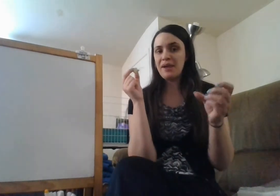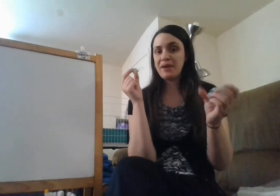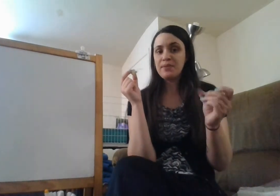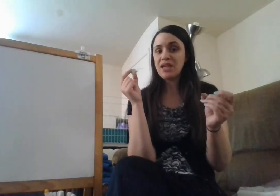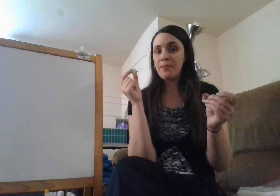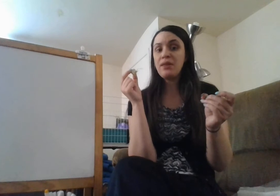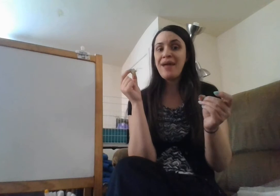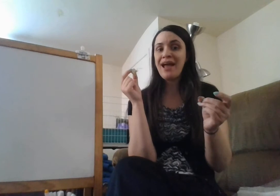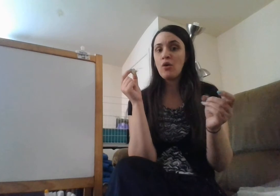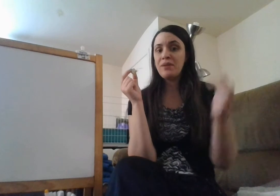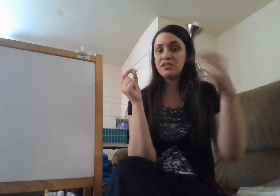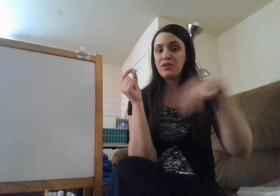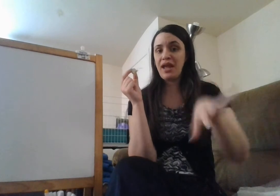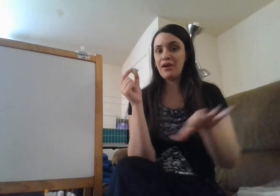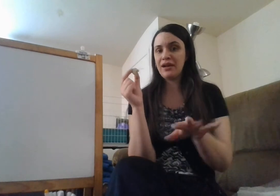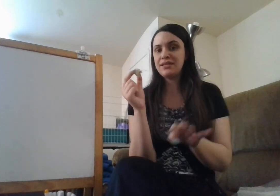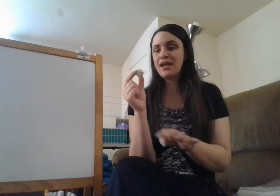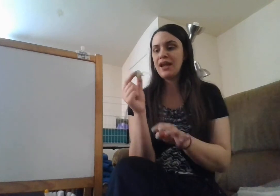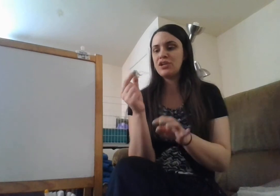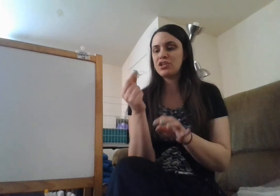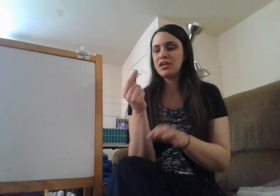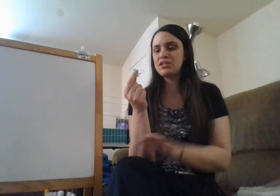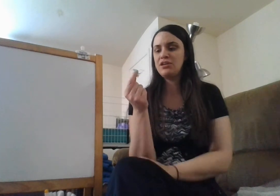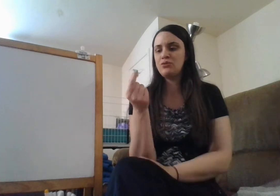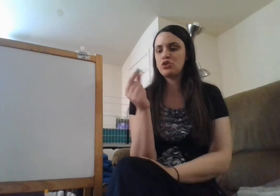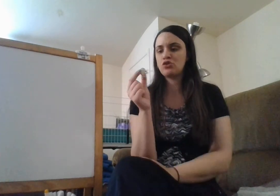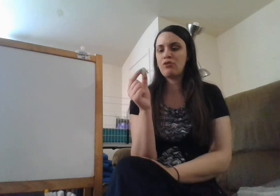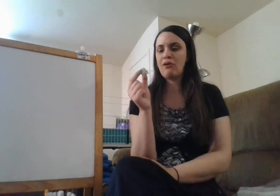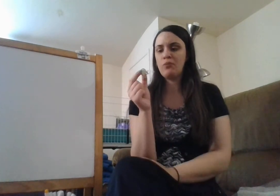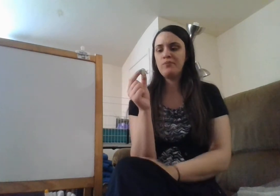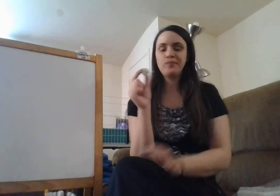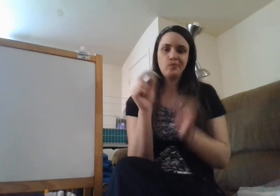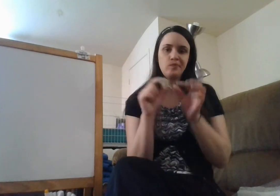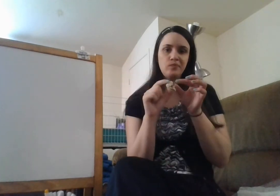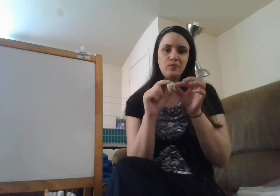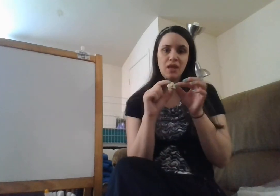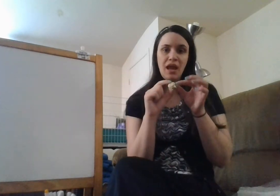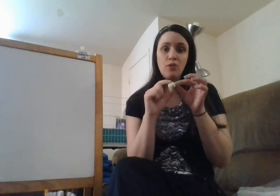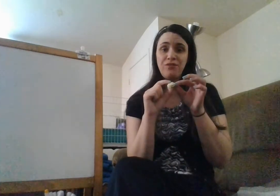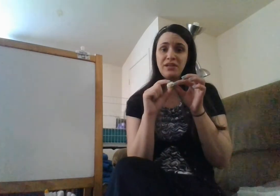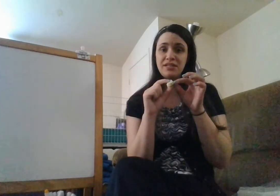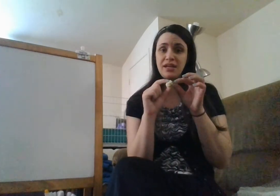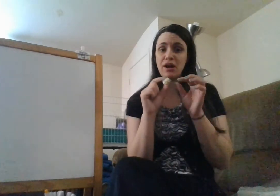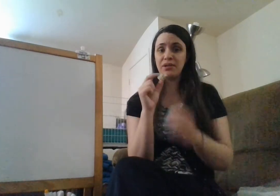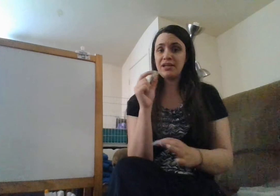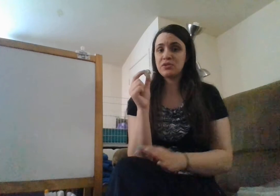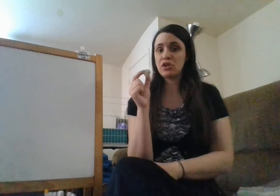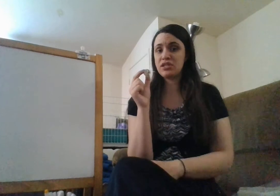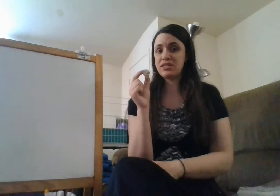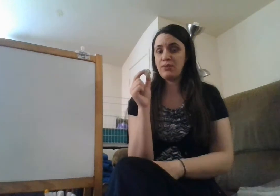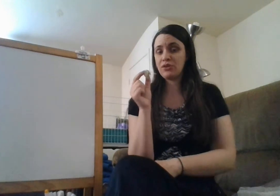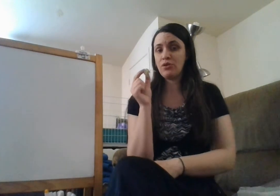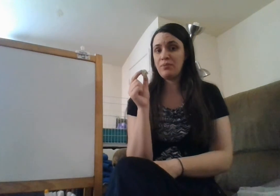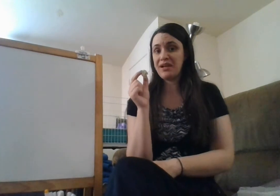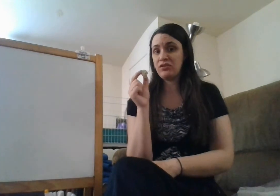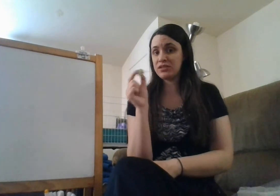keep the top of the bag open so the air gets in, and it should continue to grow. And hopefully in a couple of days, we'll start to see what the grown-up plant looks like,